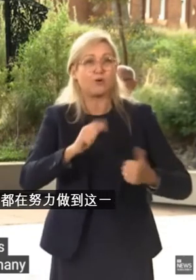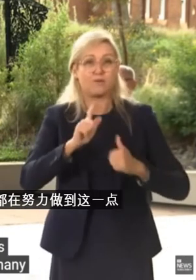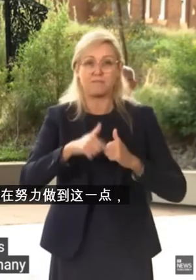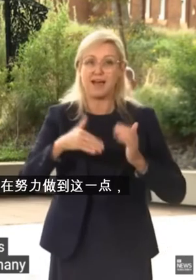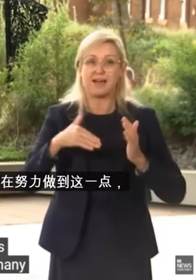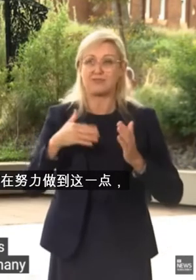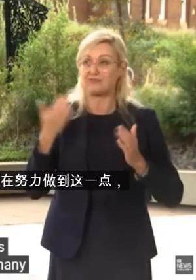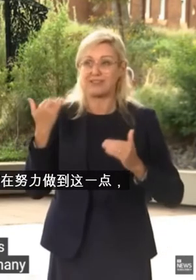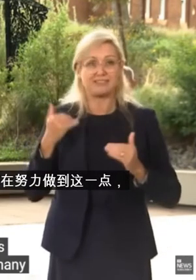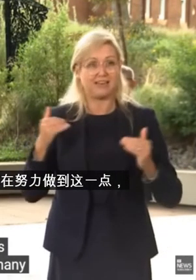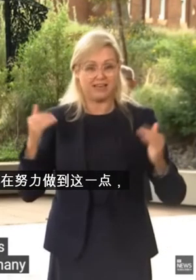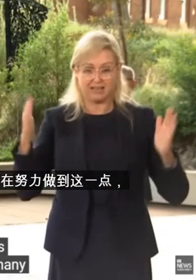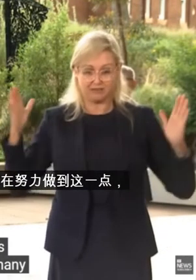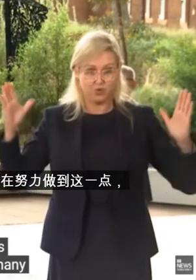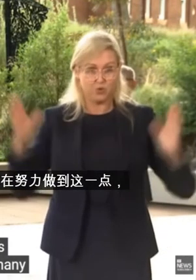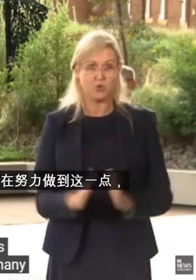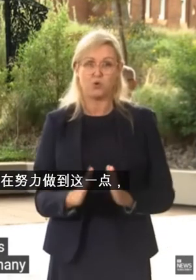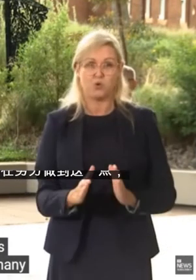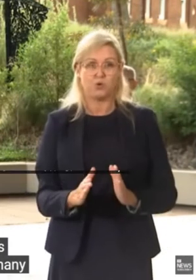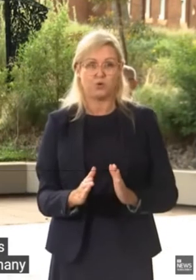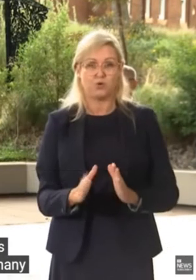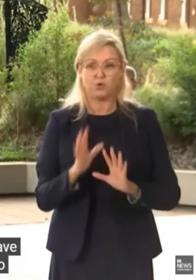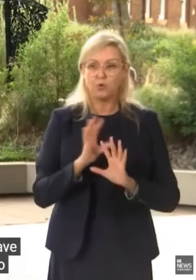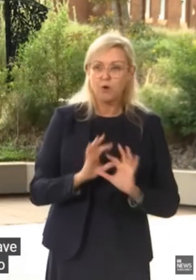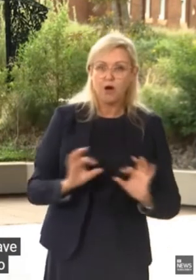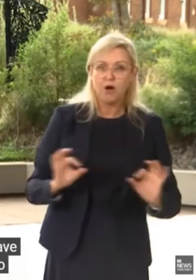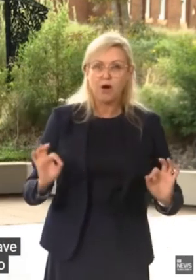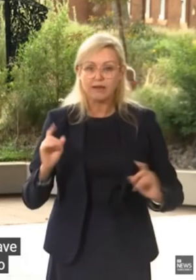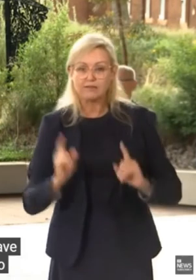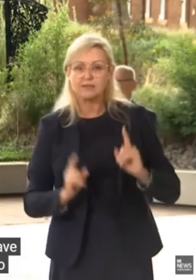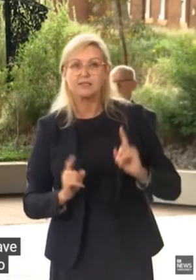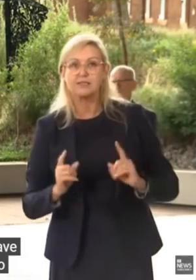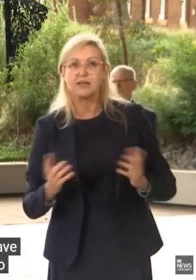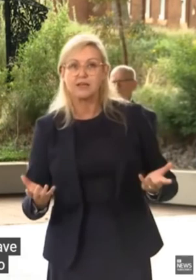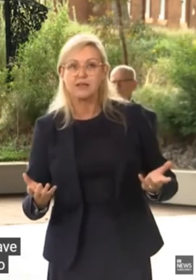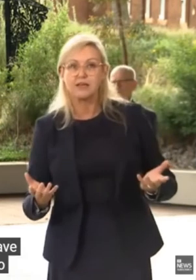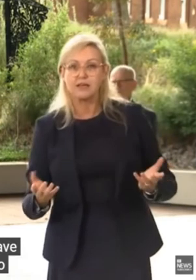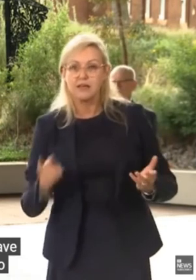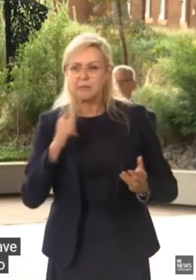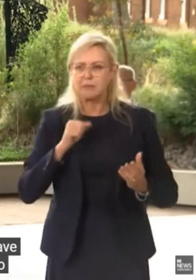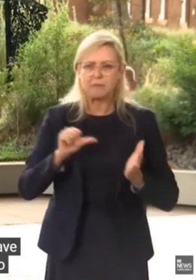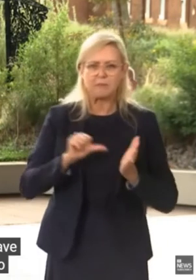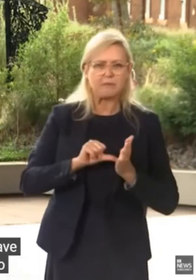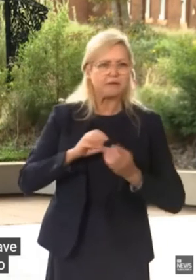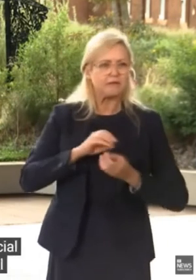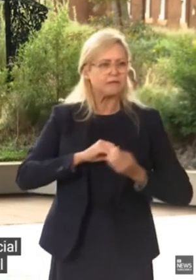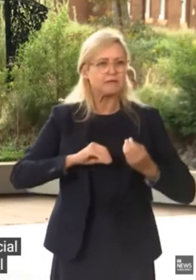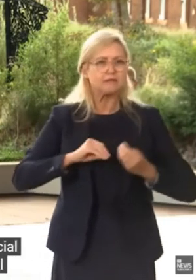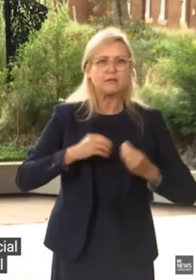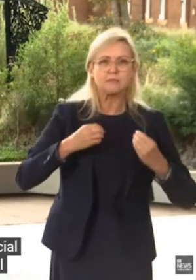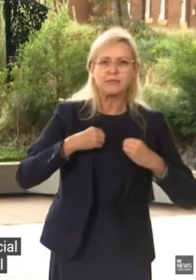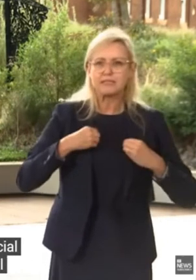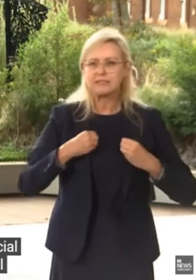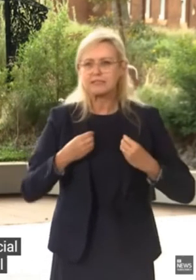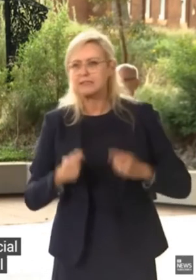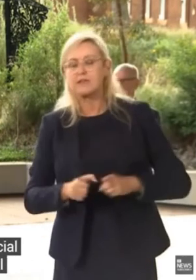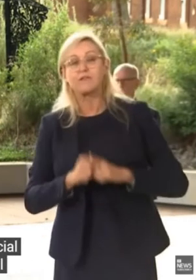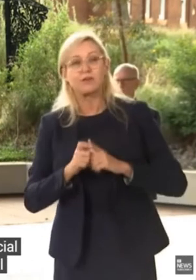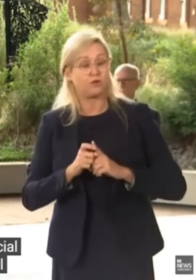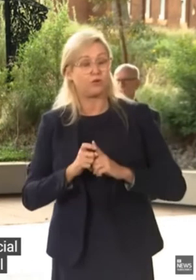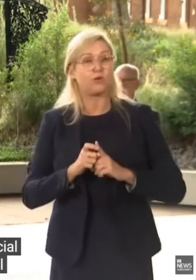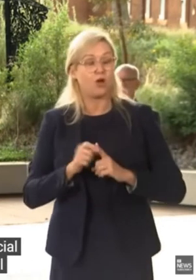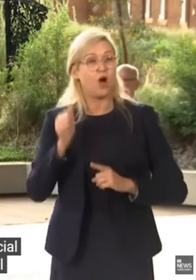done it hard for the last 2 years. We provided that financial support in the past, and we'll continue to do that. I know, and